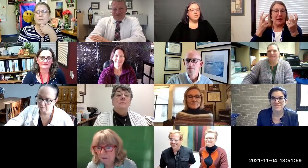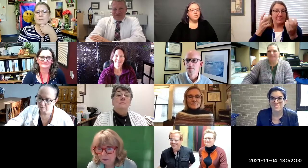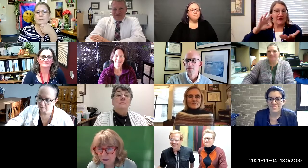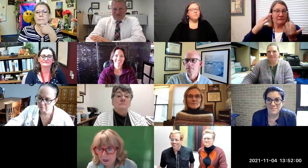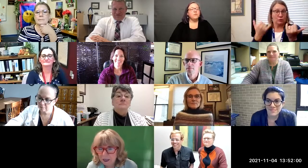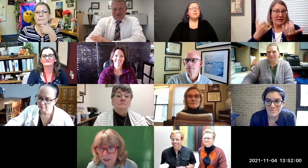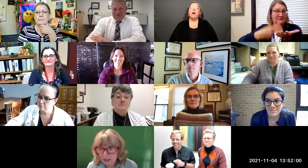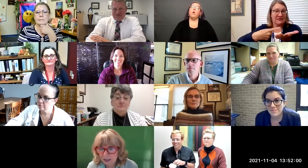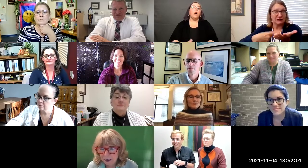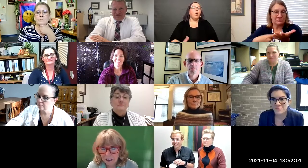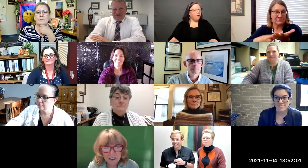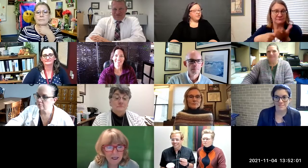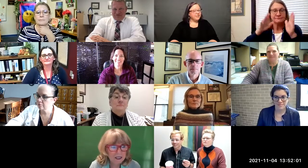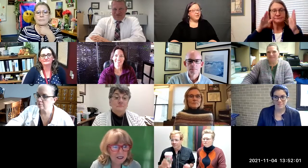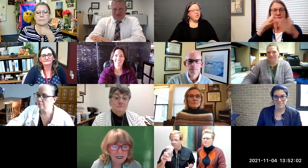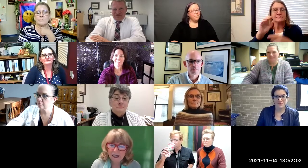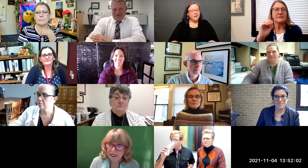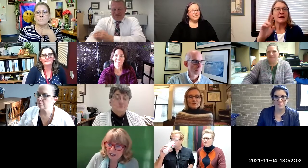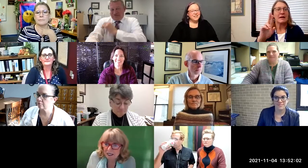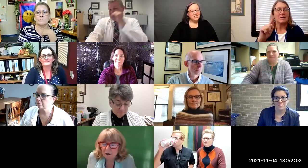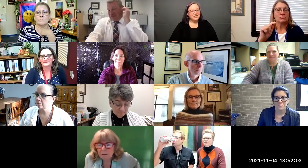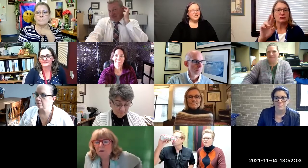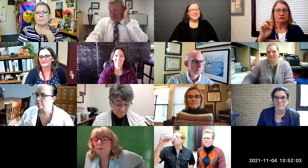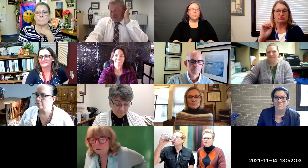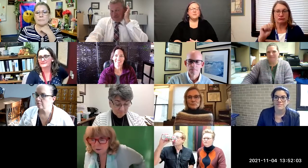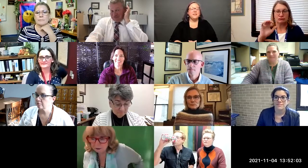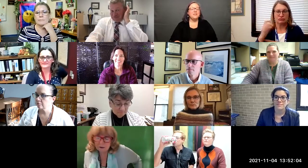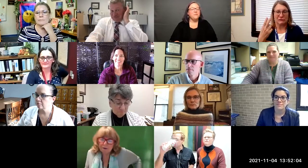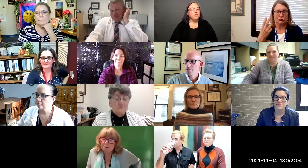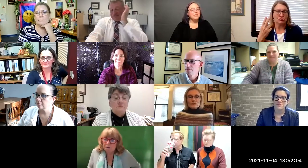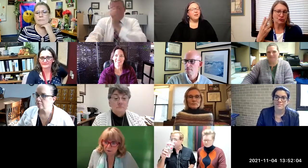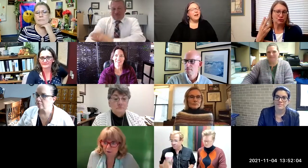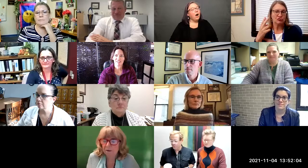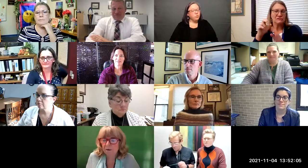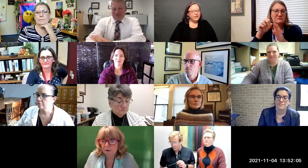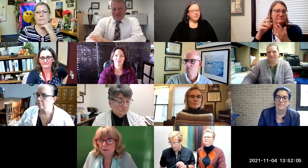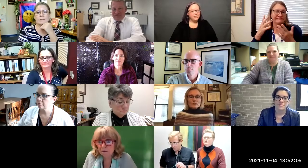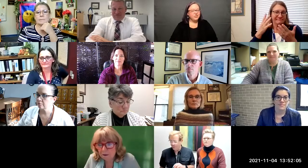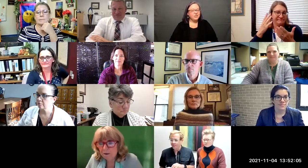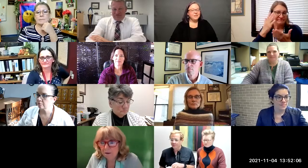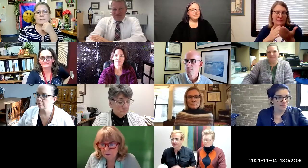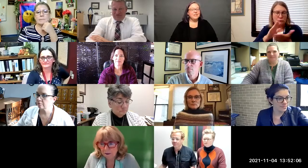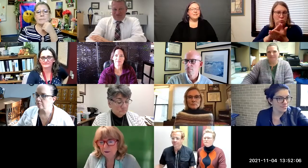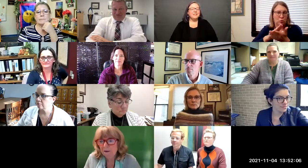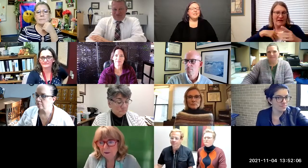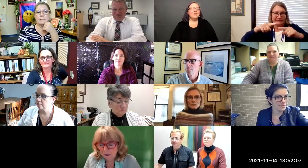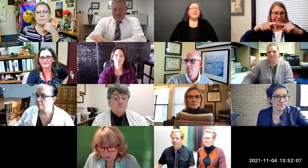here. Now, obviously, our topic of discussion is going to be focused on outreach.